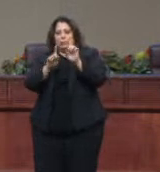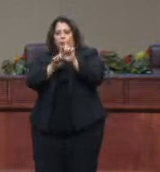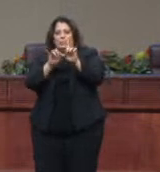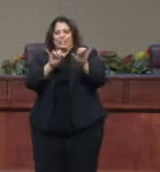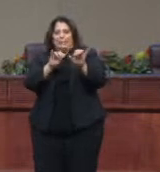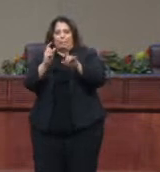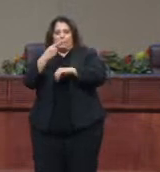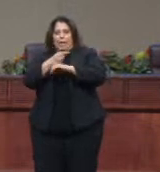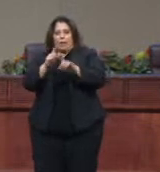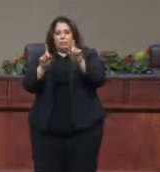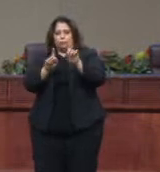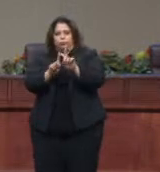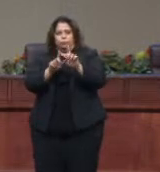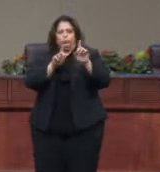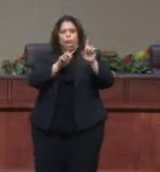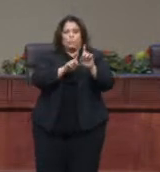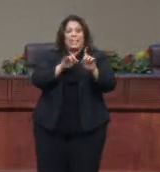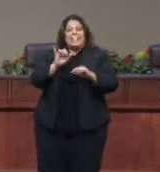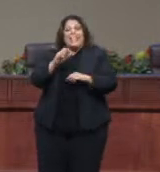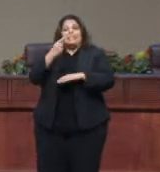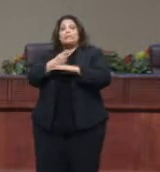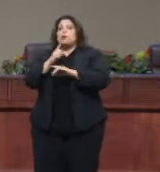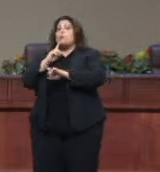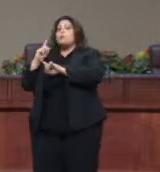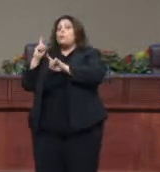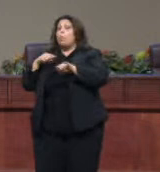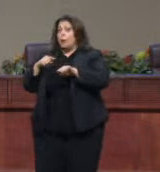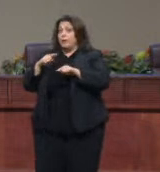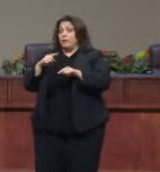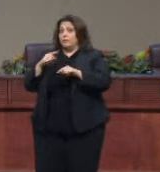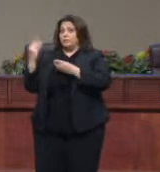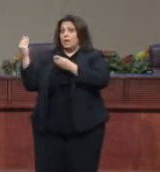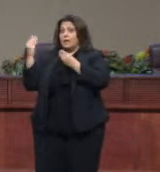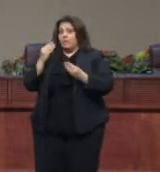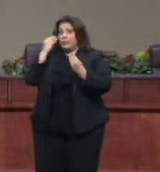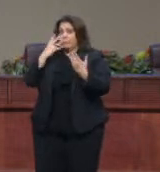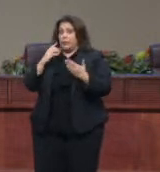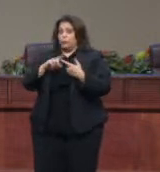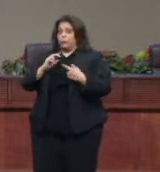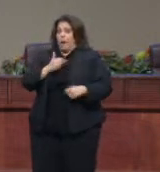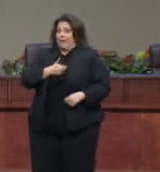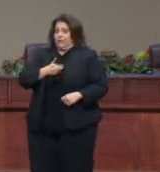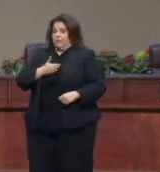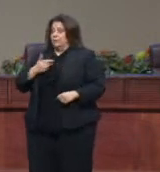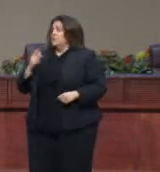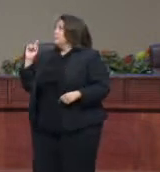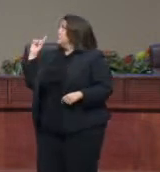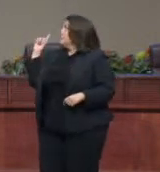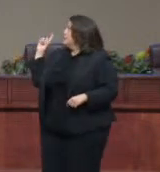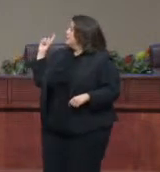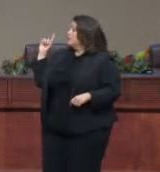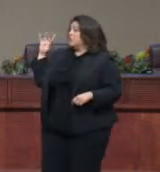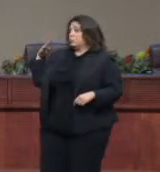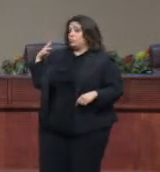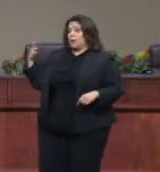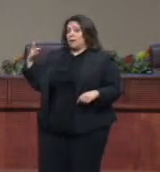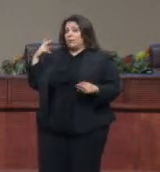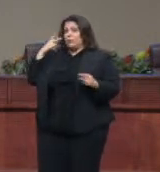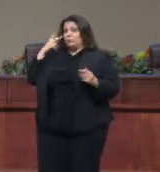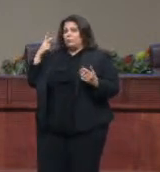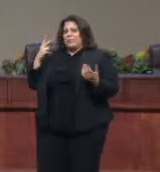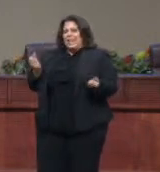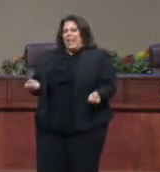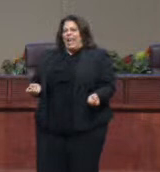reported to us. Next graph. In this one, we are looking at fatalities